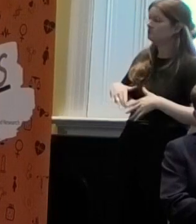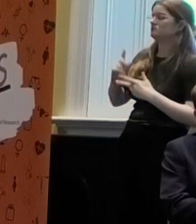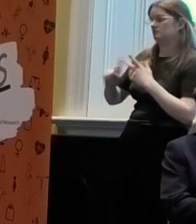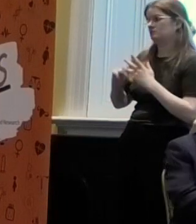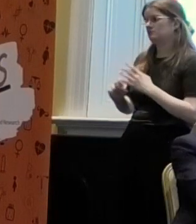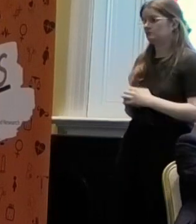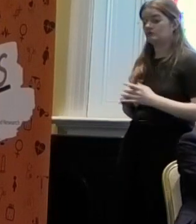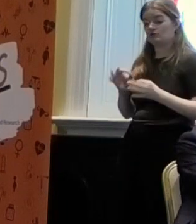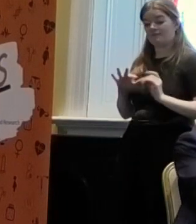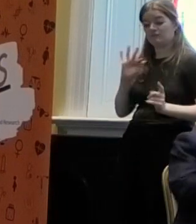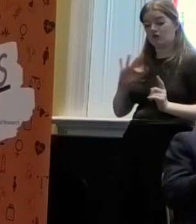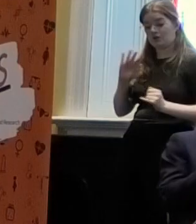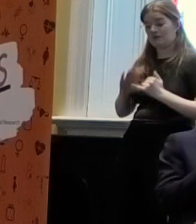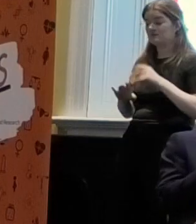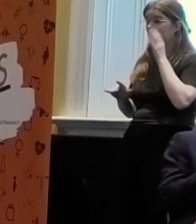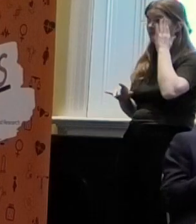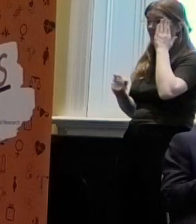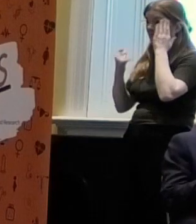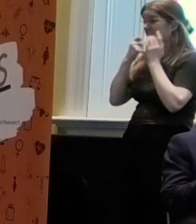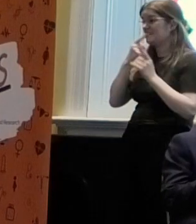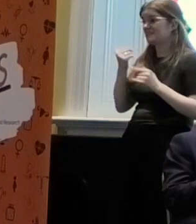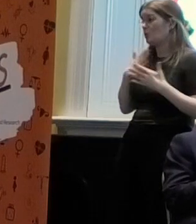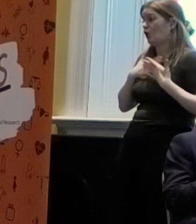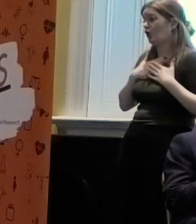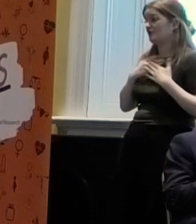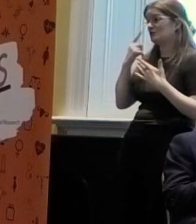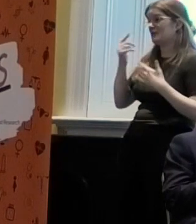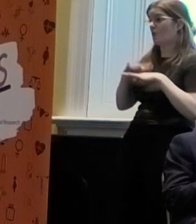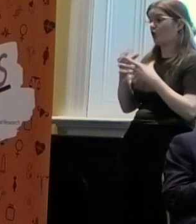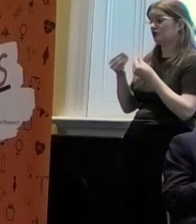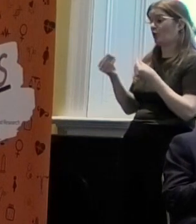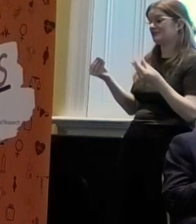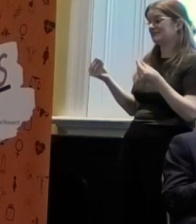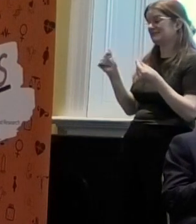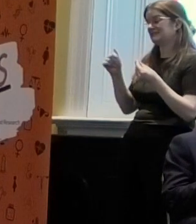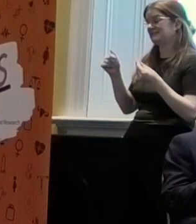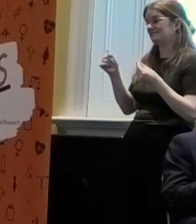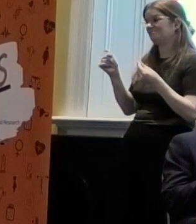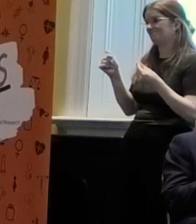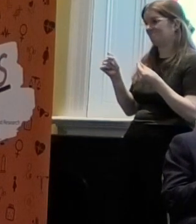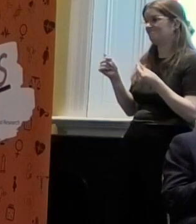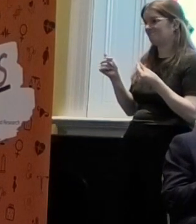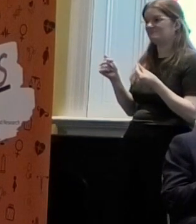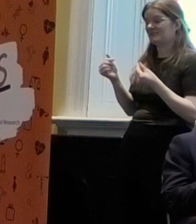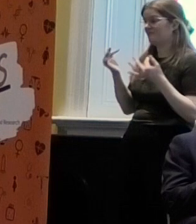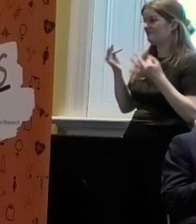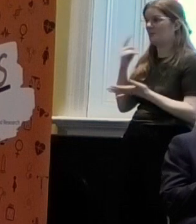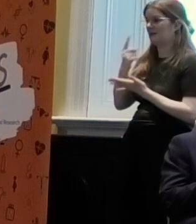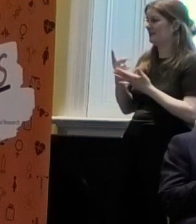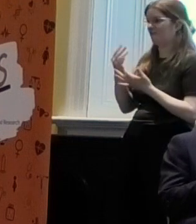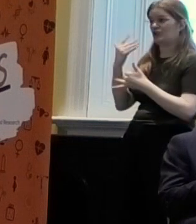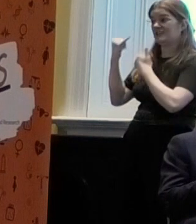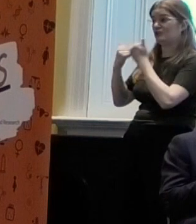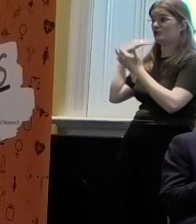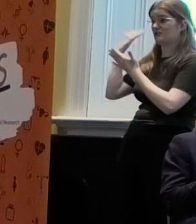Great, thank you. And Fergal? Well, I think it's an easy one. It's resources, resources, resources. I think there is no doubt for many years,